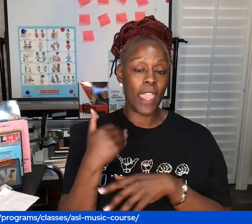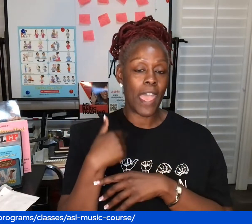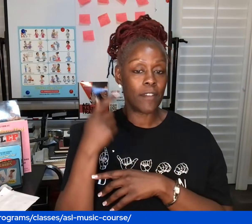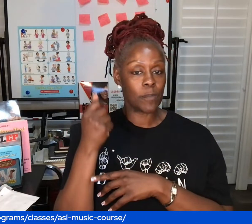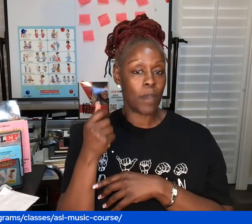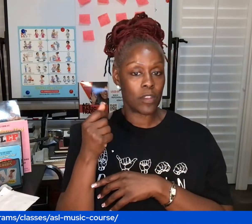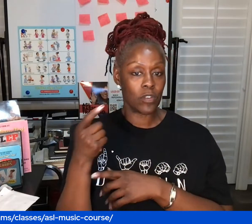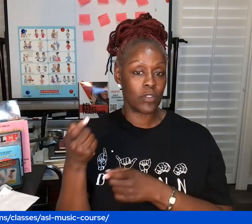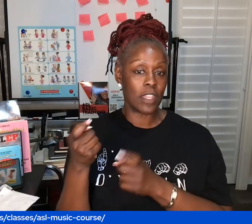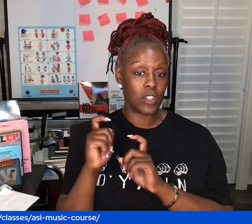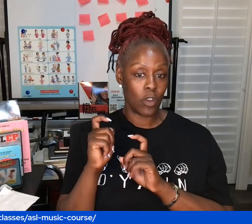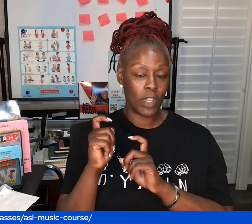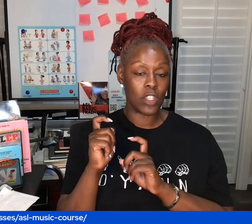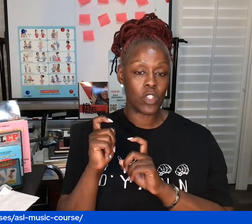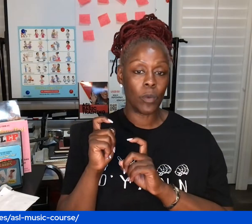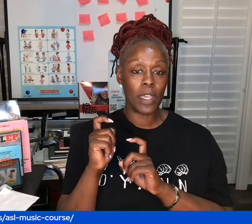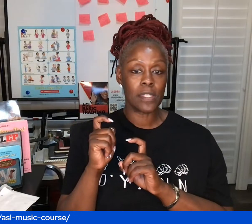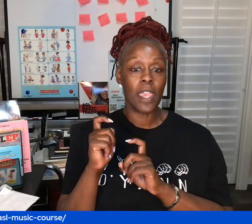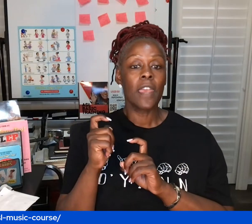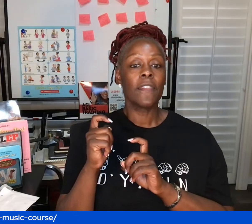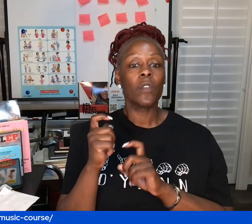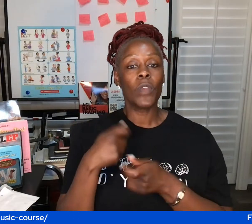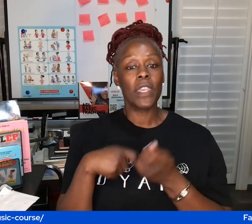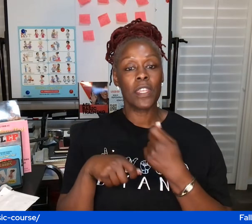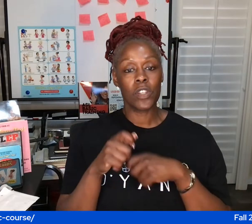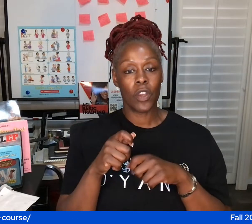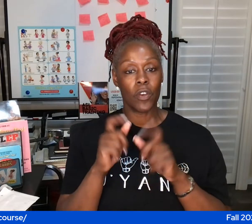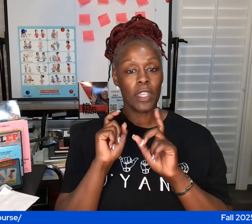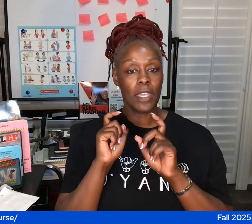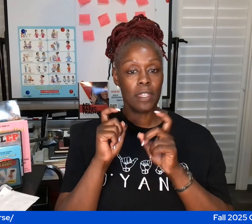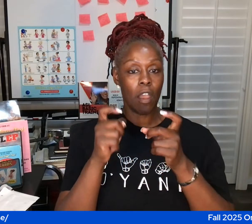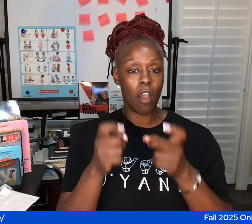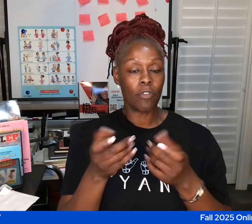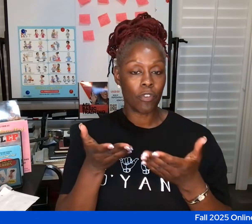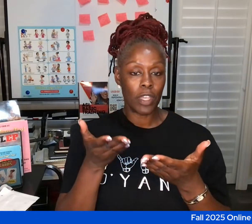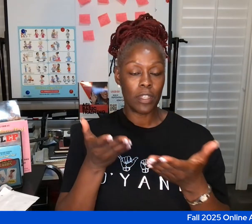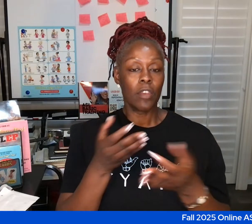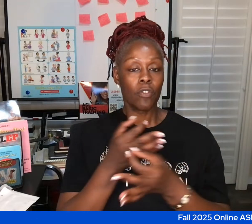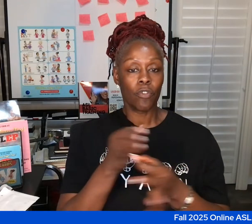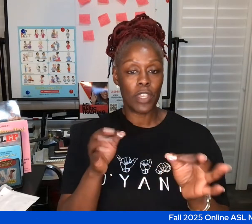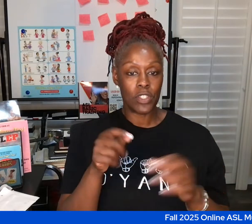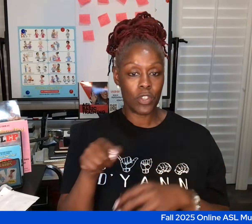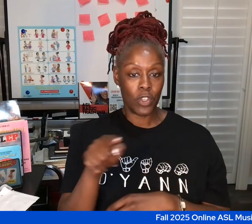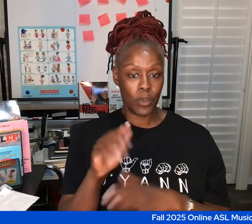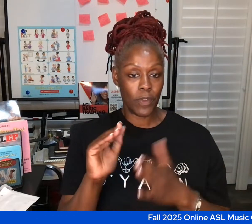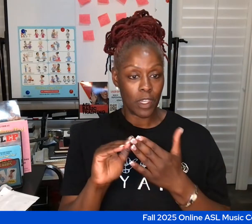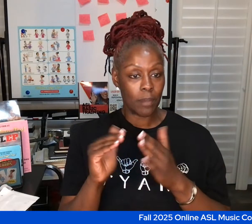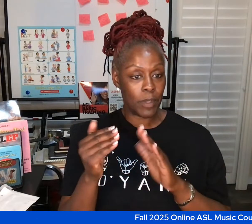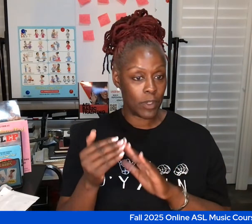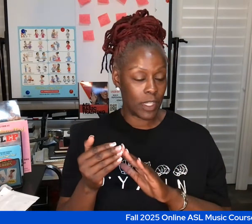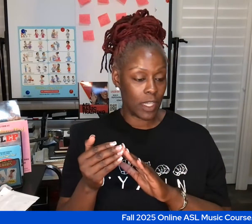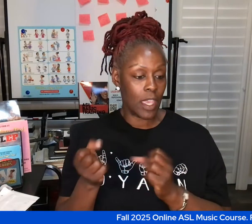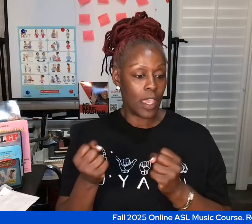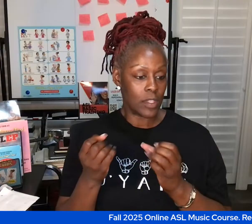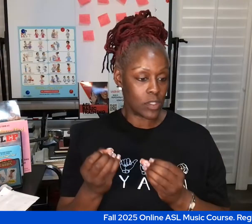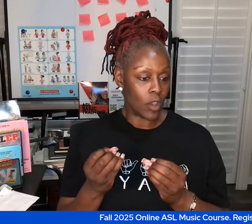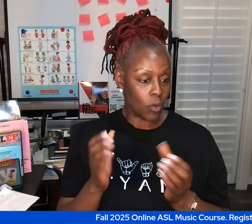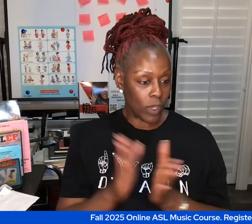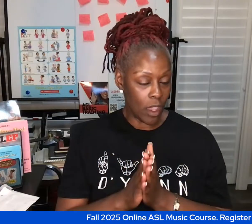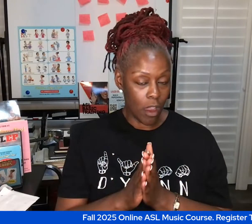have sponsors that donate to us, then we in turn can offer it free to you, the community. And so we